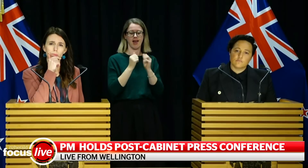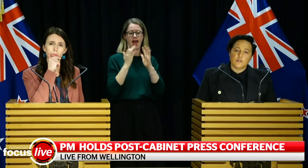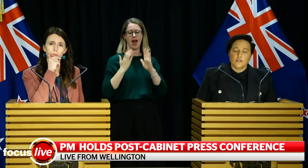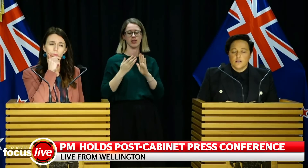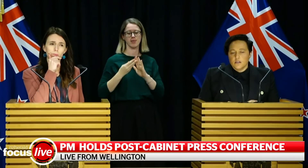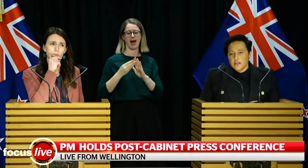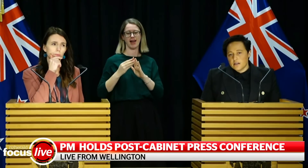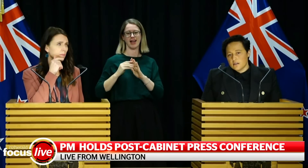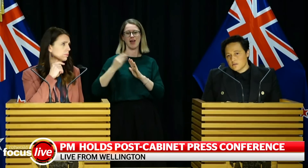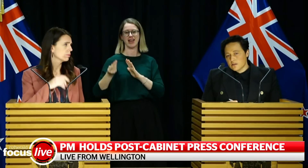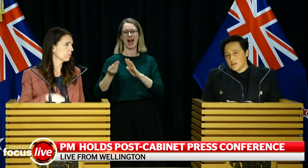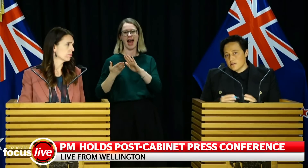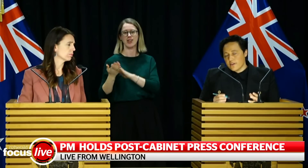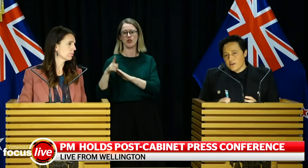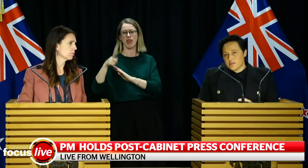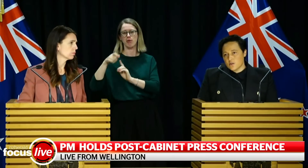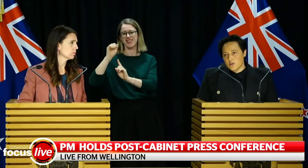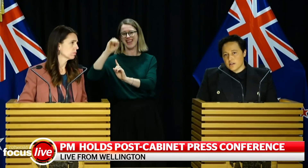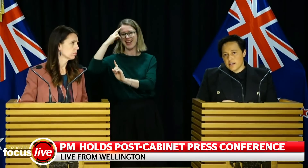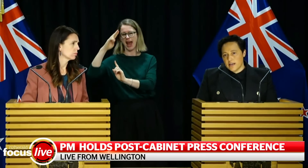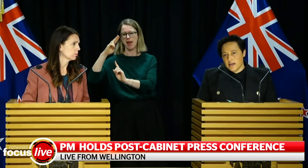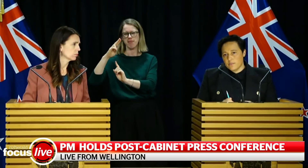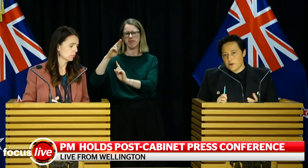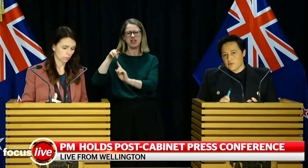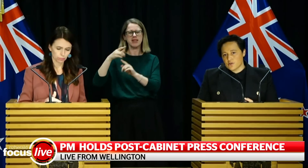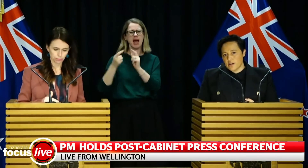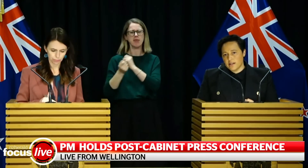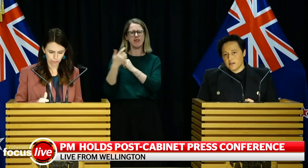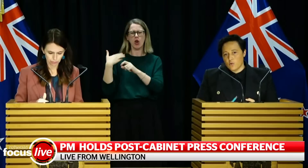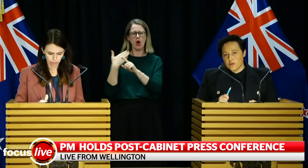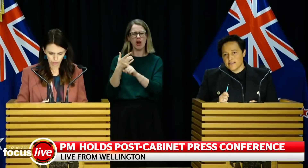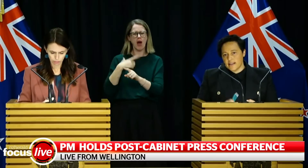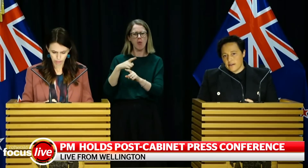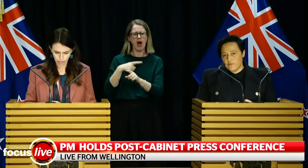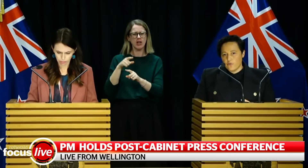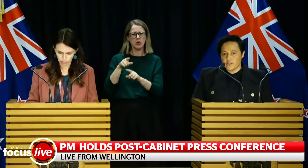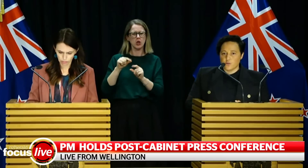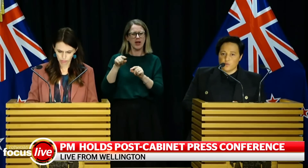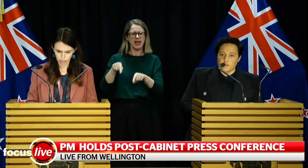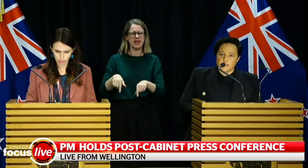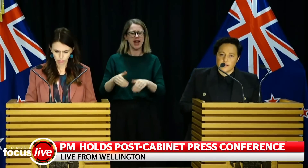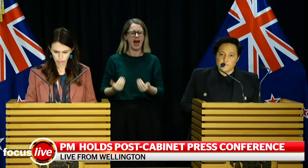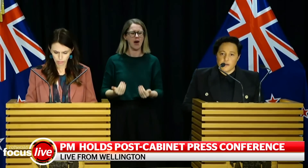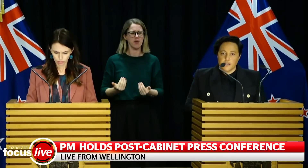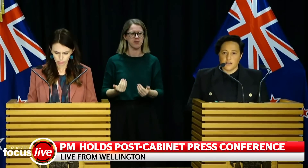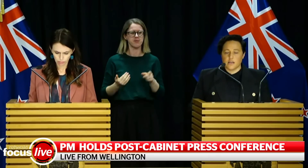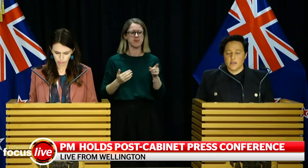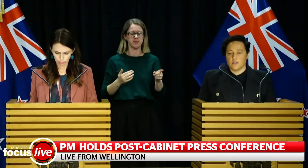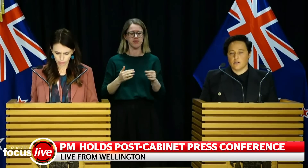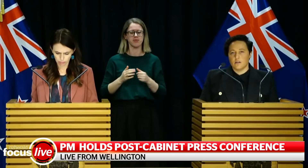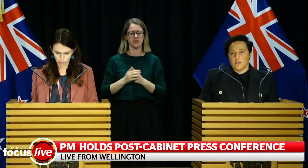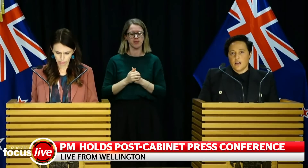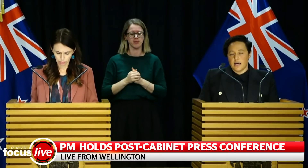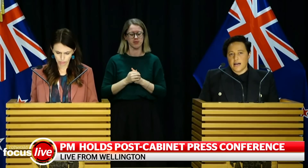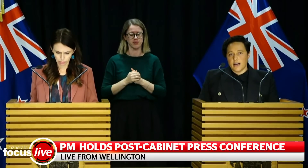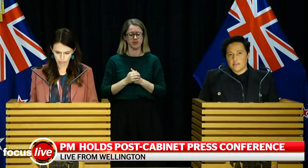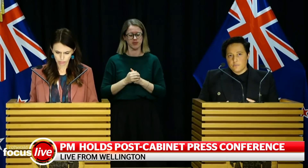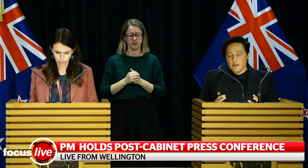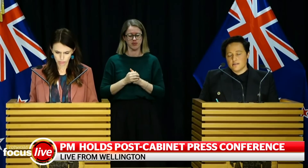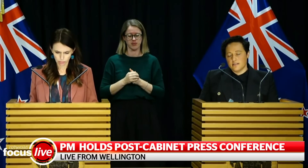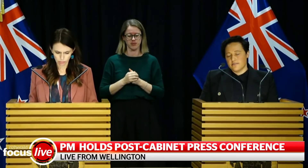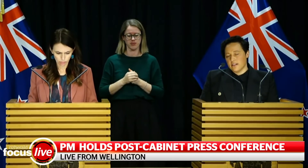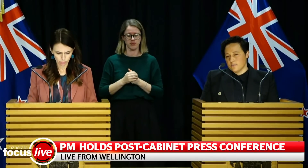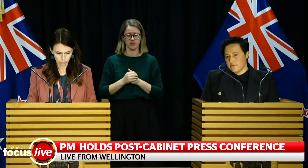this now? Yeah, look, the focus on both restraining orders and forfeiture orders has been in